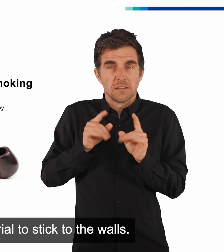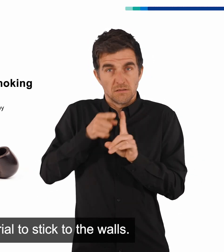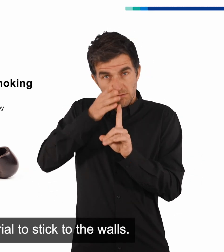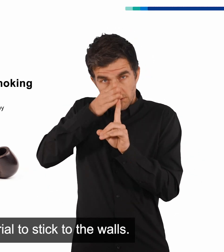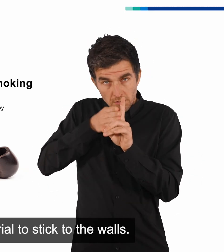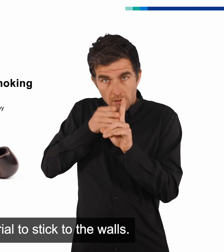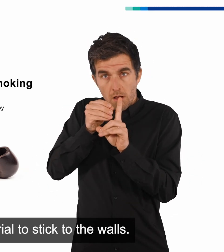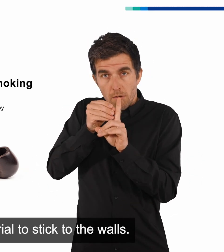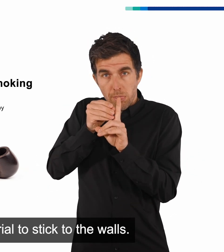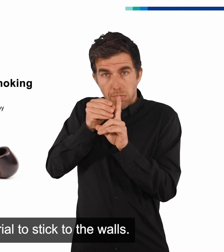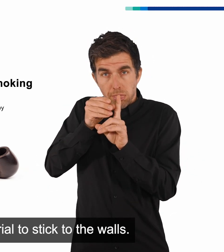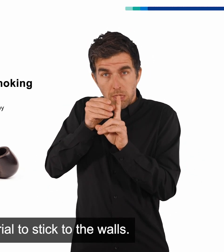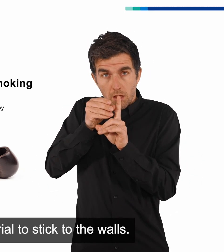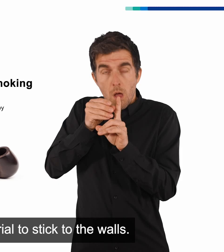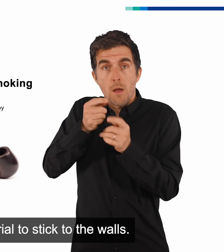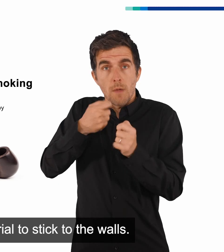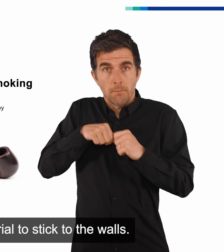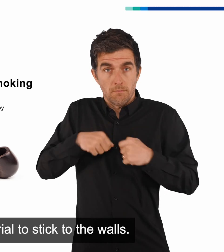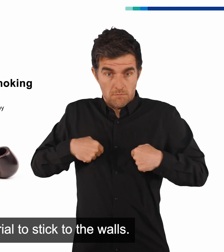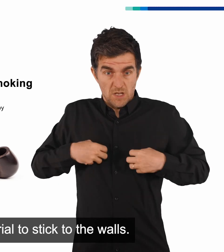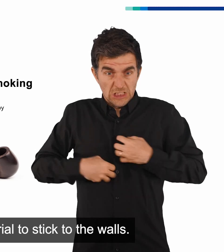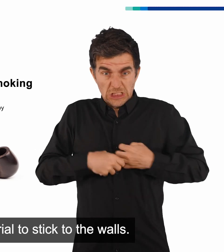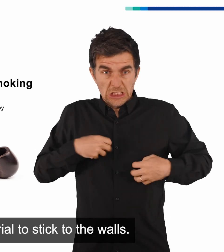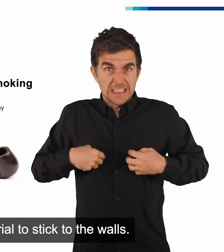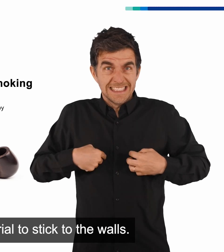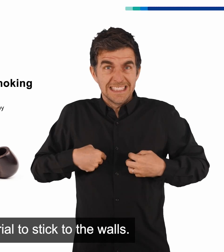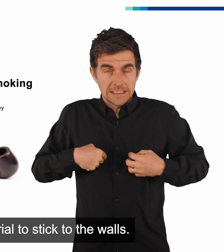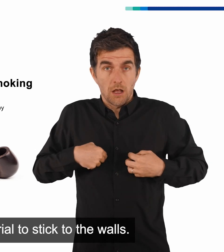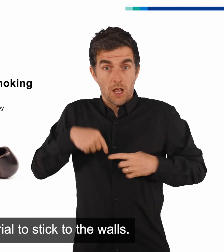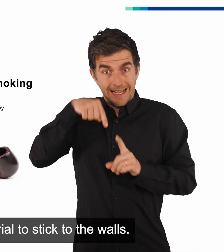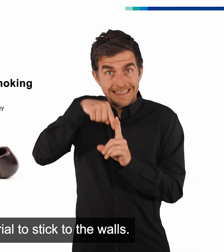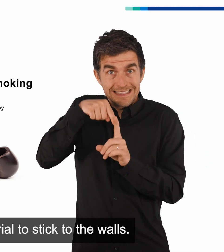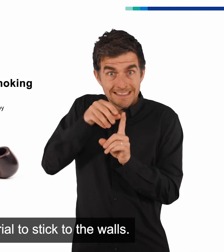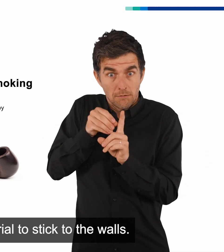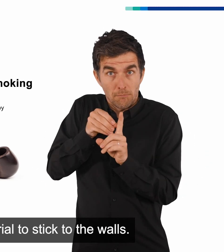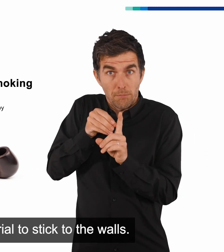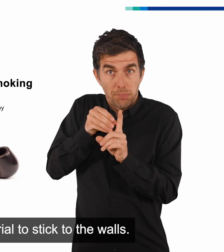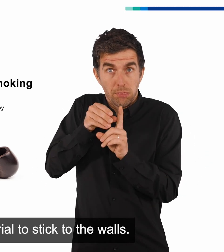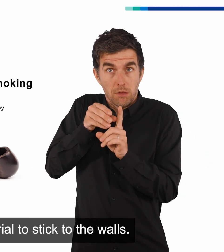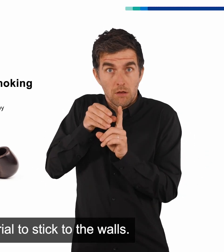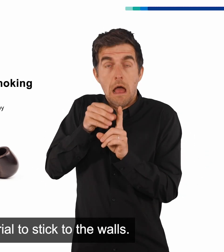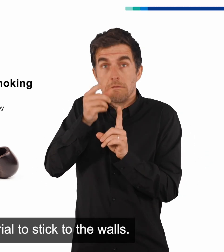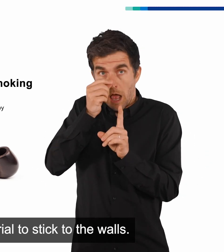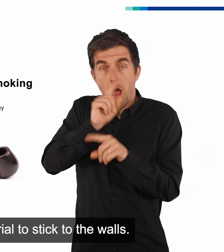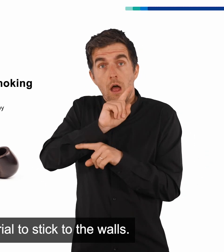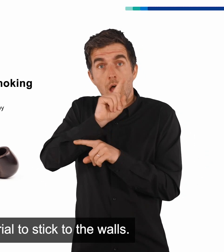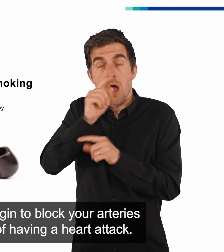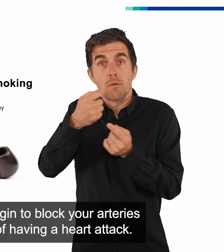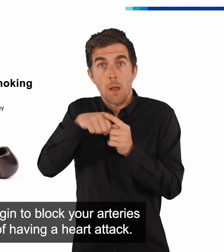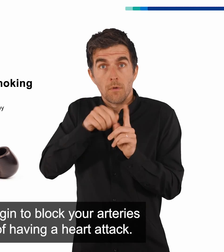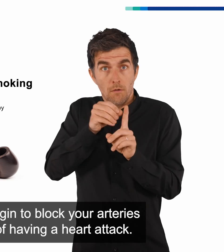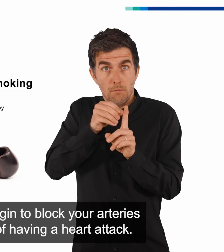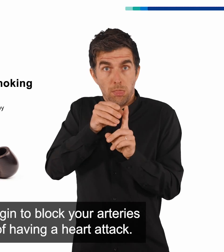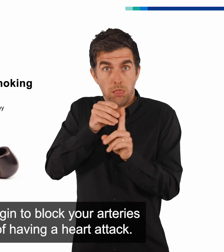Smoking can also affect your heart and blood vessels by making blood pressure too high, making your heart